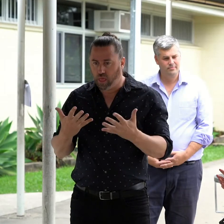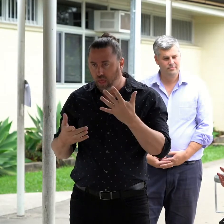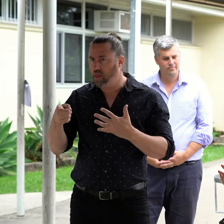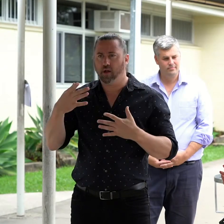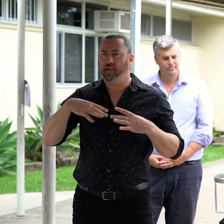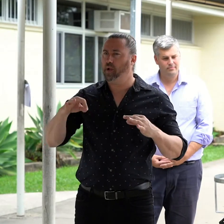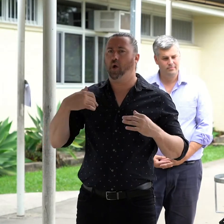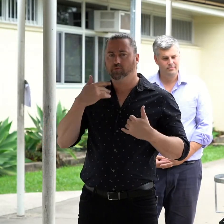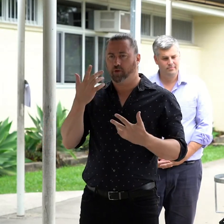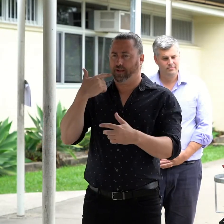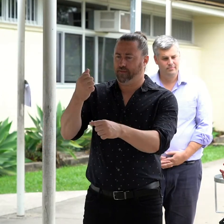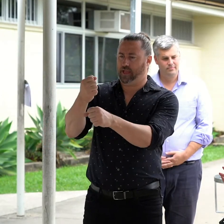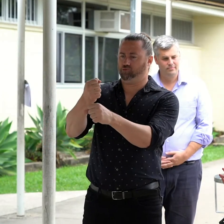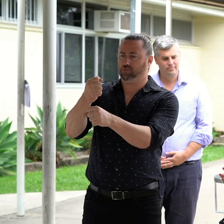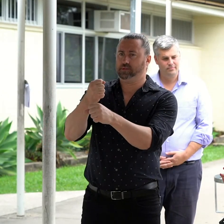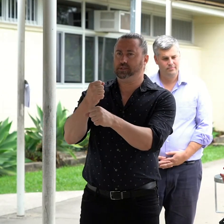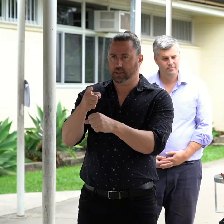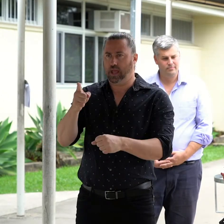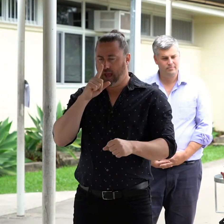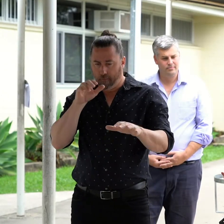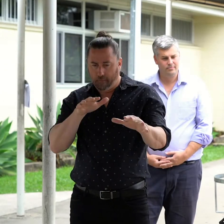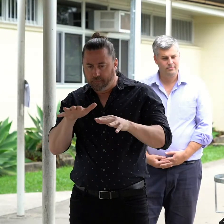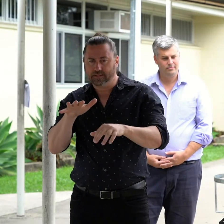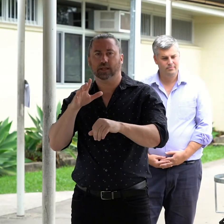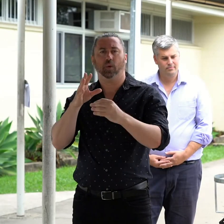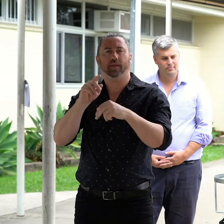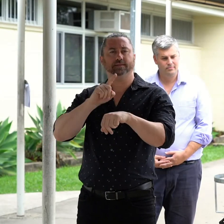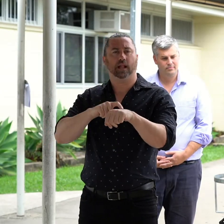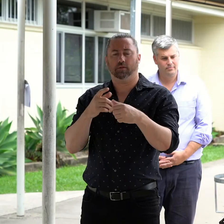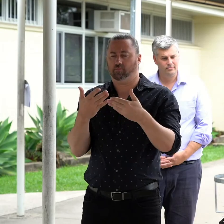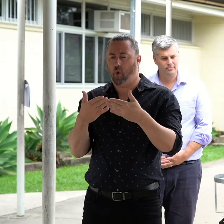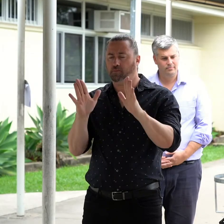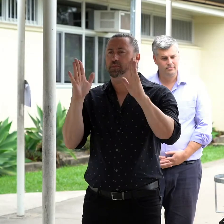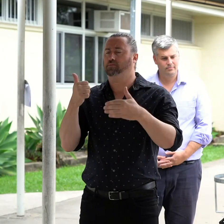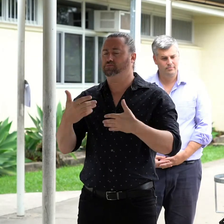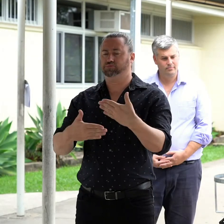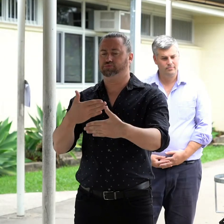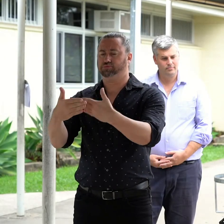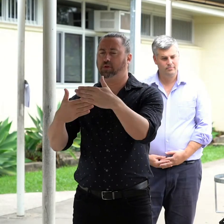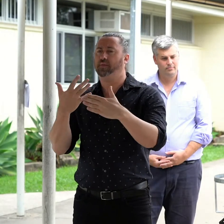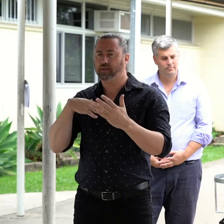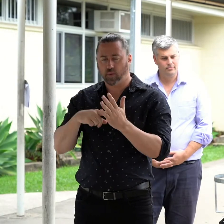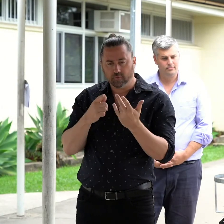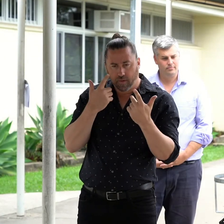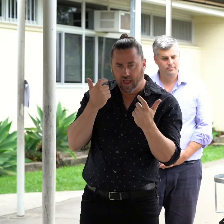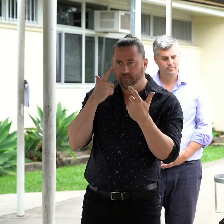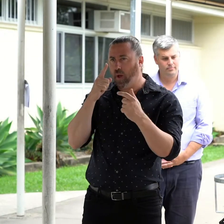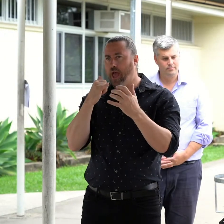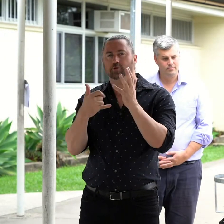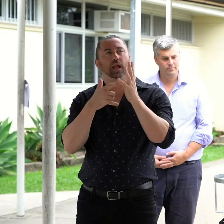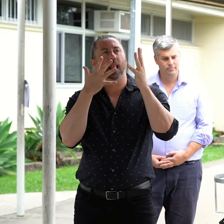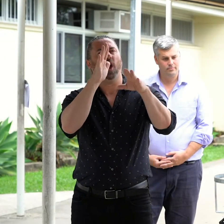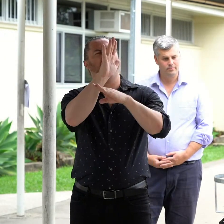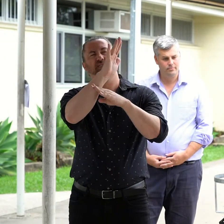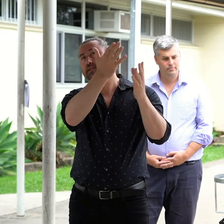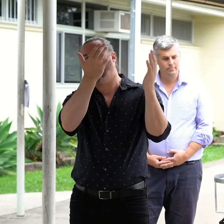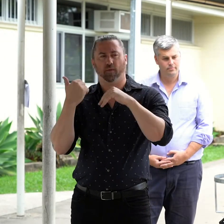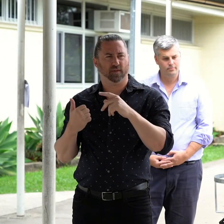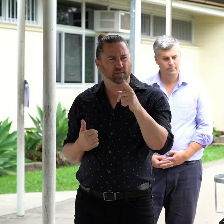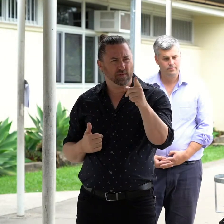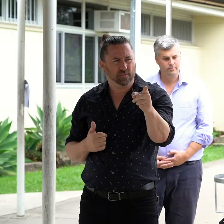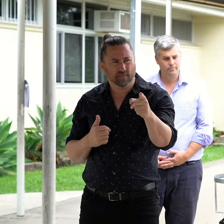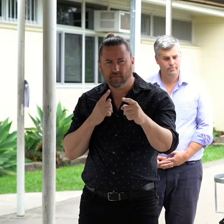across Queensland at their busiest time. So we do that by having a very measured and sensible approach. What's that got to do with someone